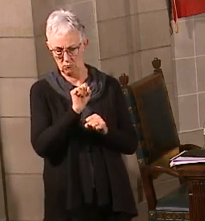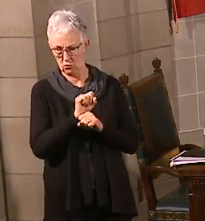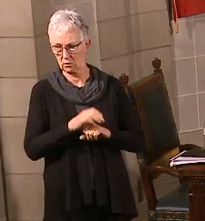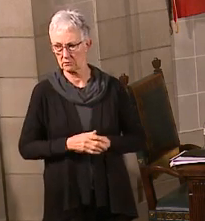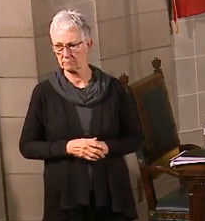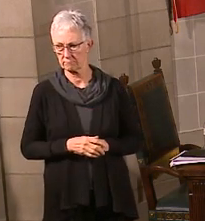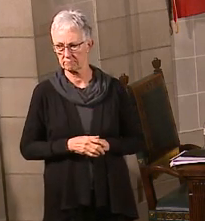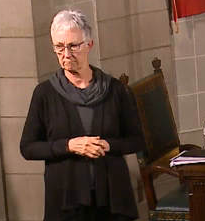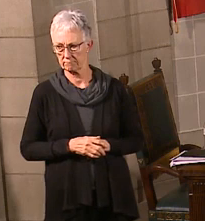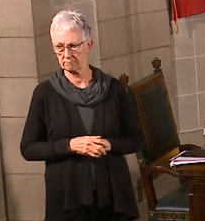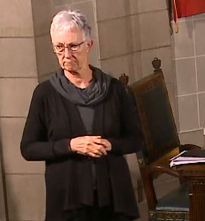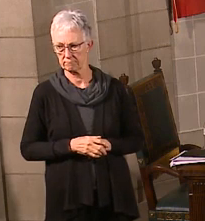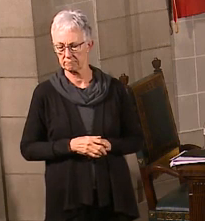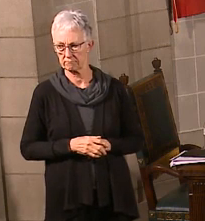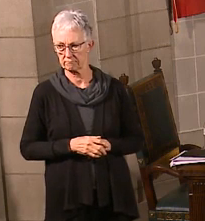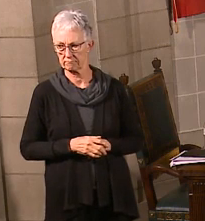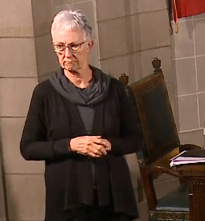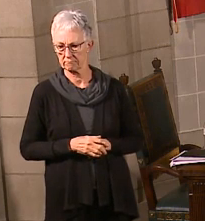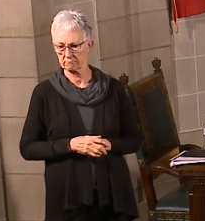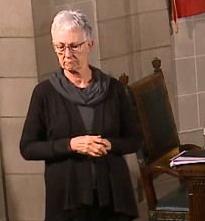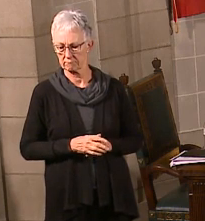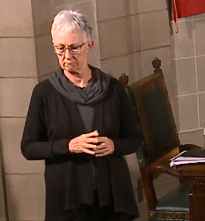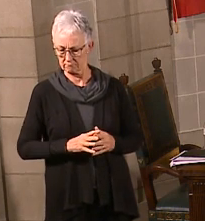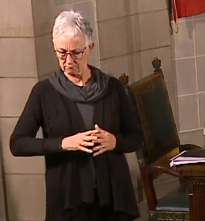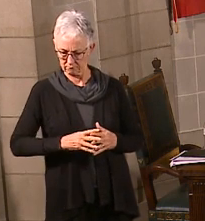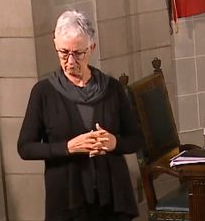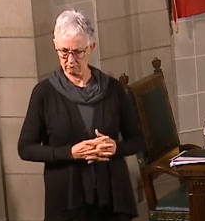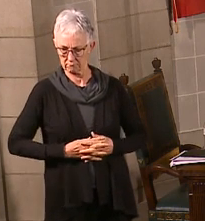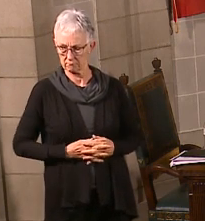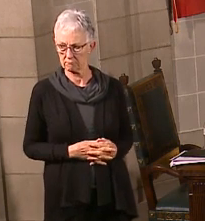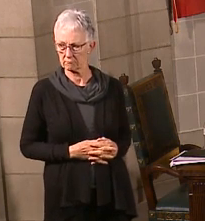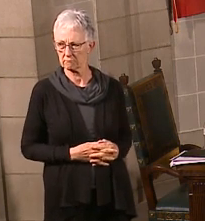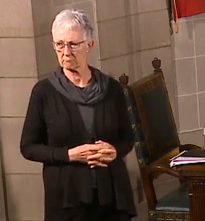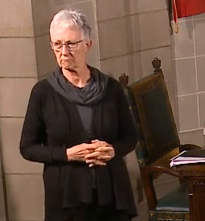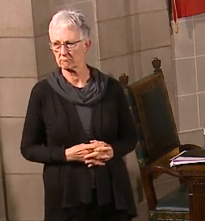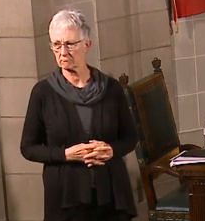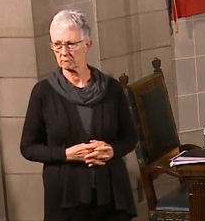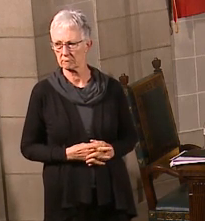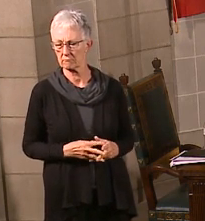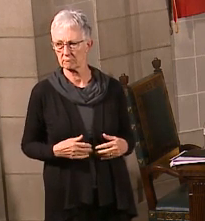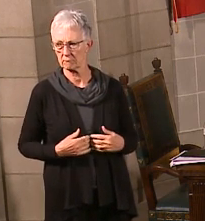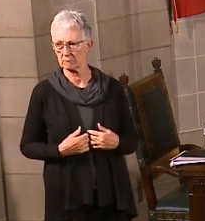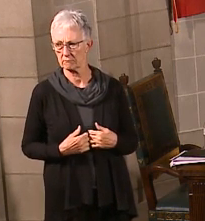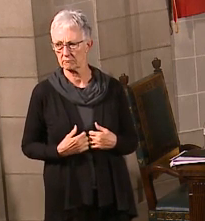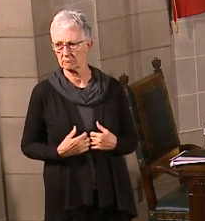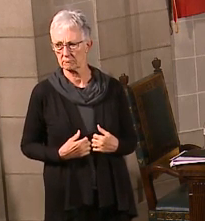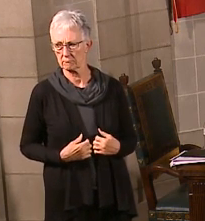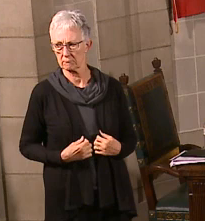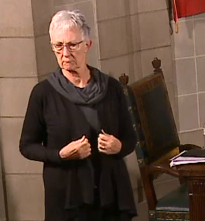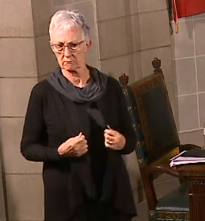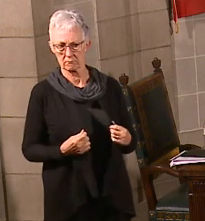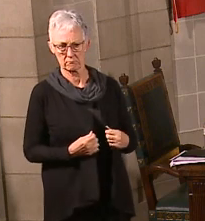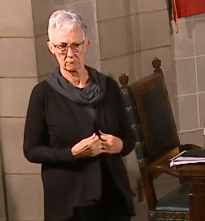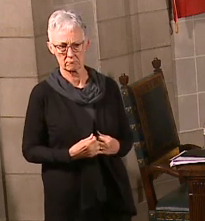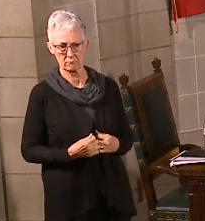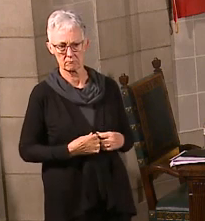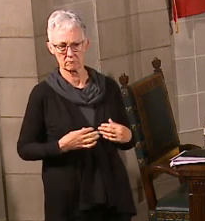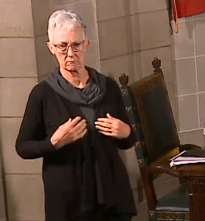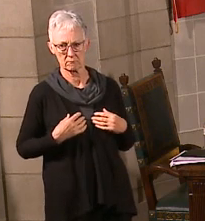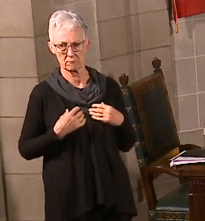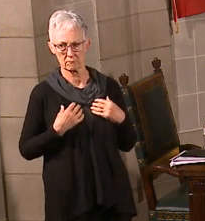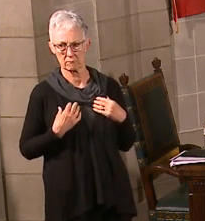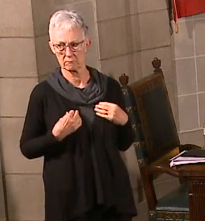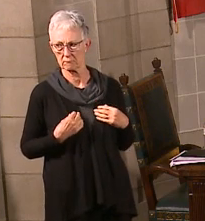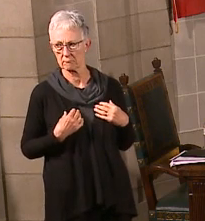said her niece and they have a reader whose niece and fiance got an unemployment check 3 weeks ago and received